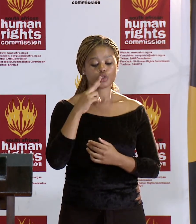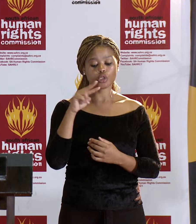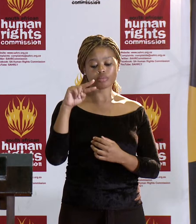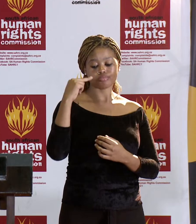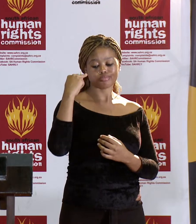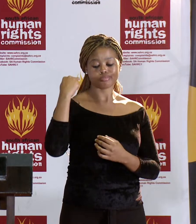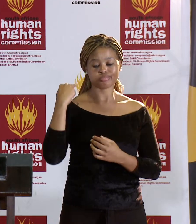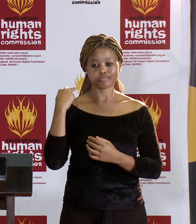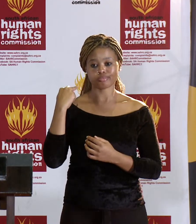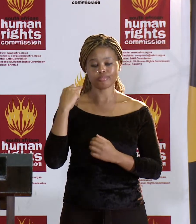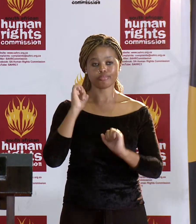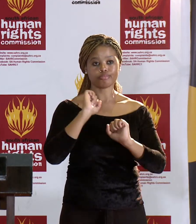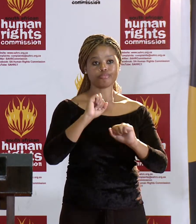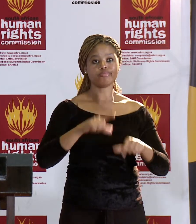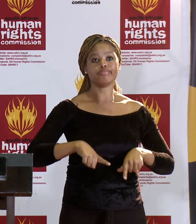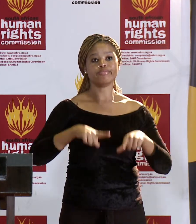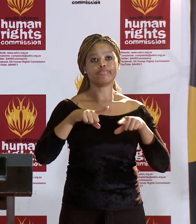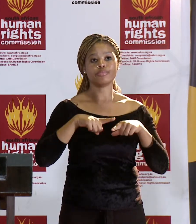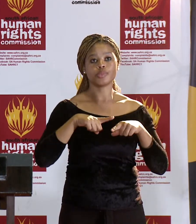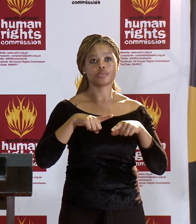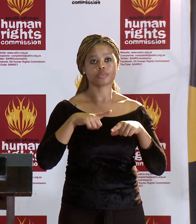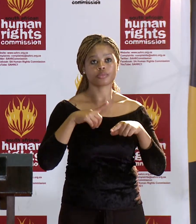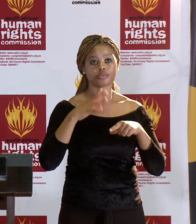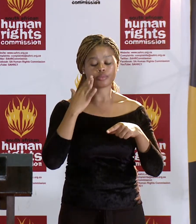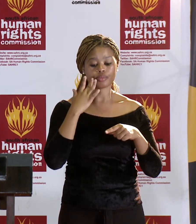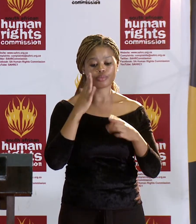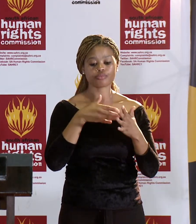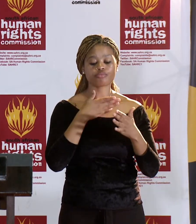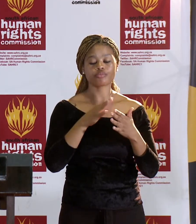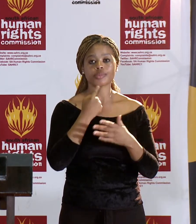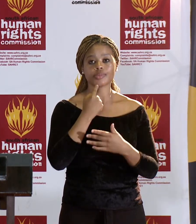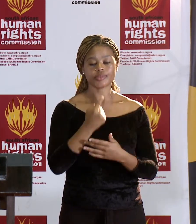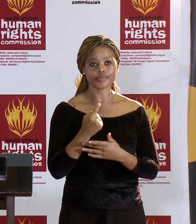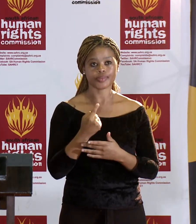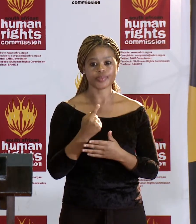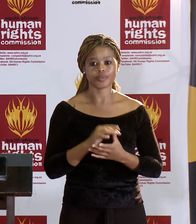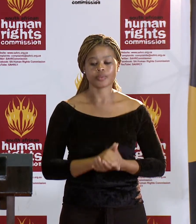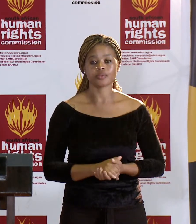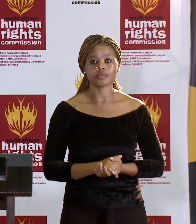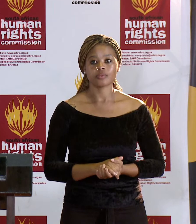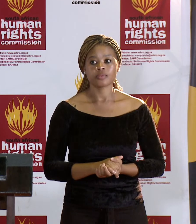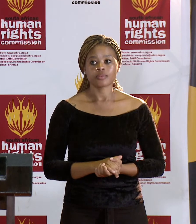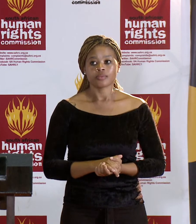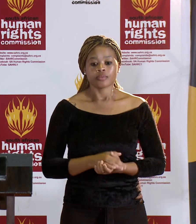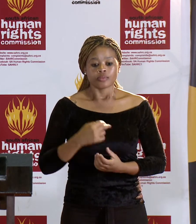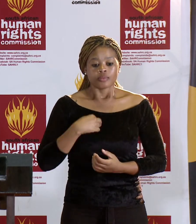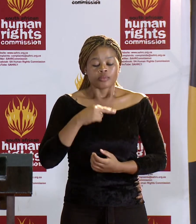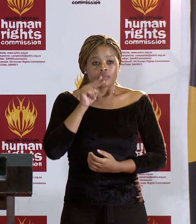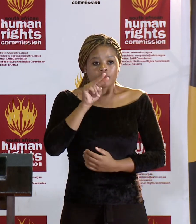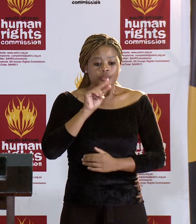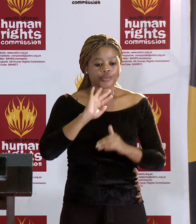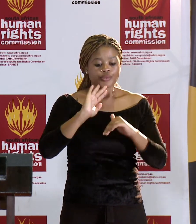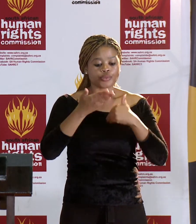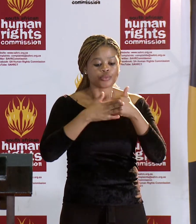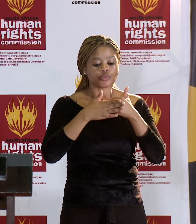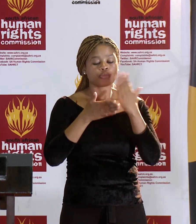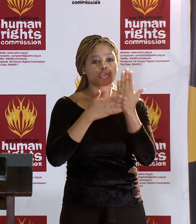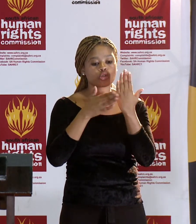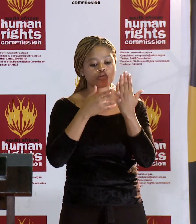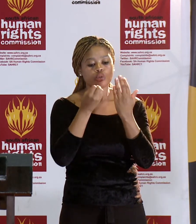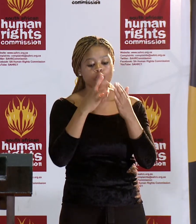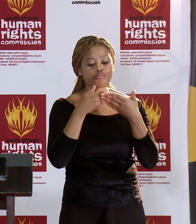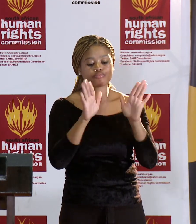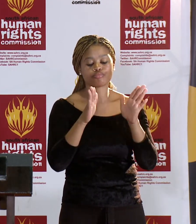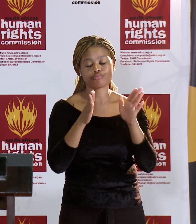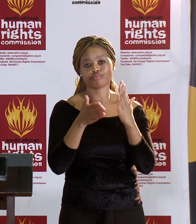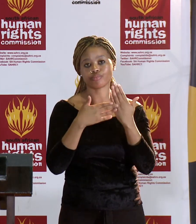behind you in your life, as one song goes, do you see closed doors or do you see open